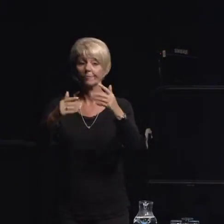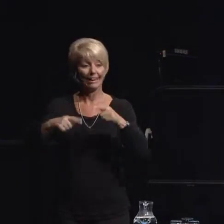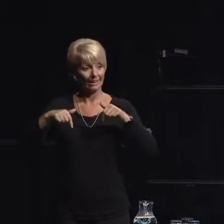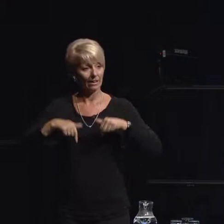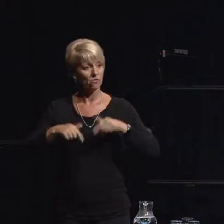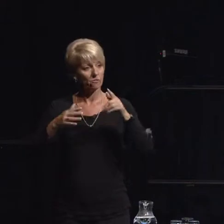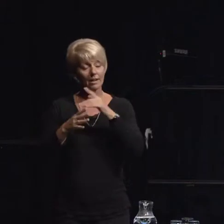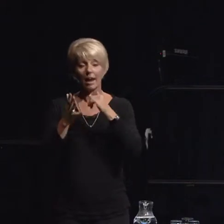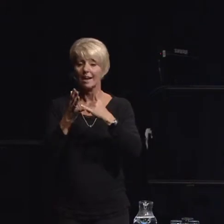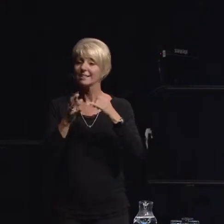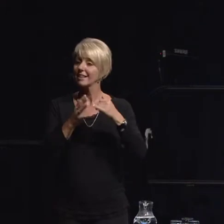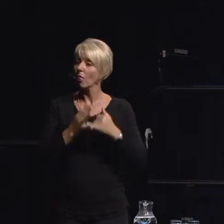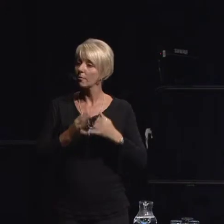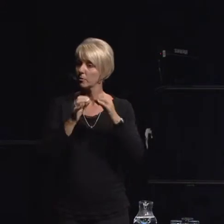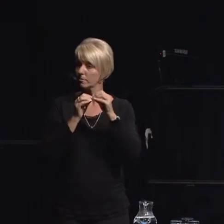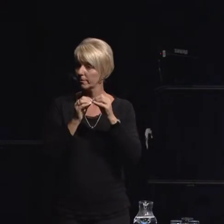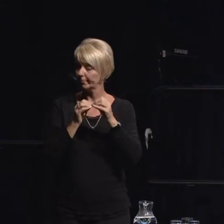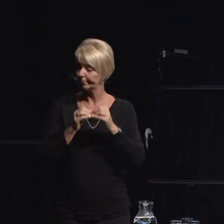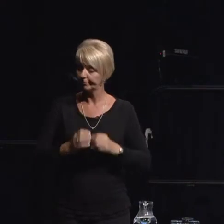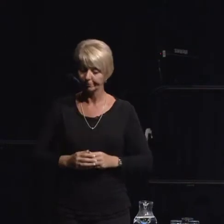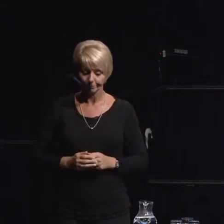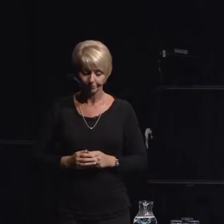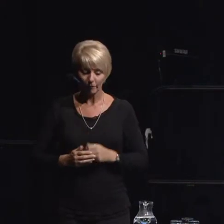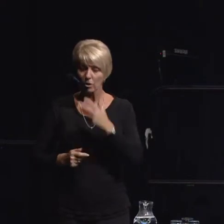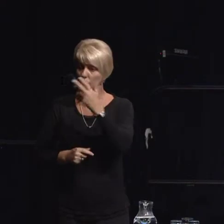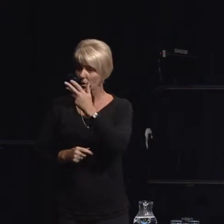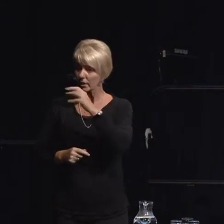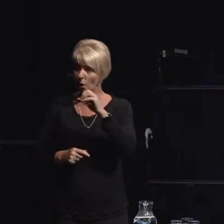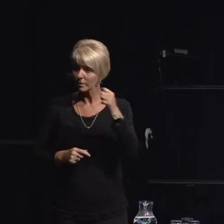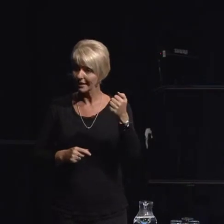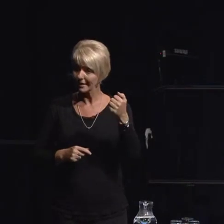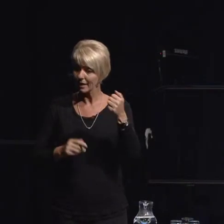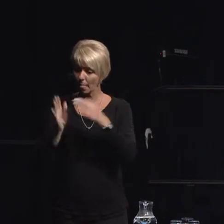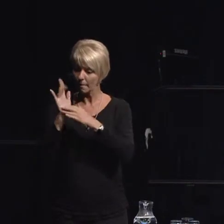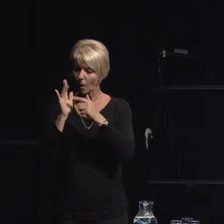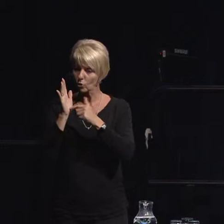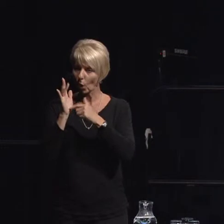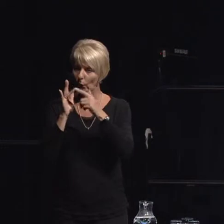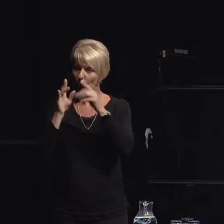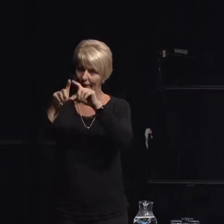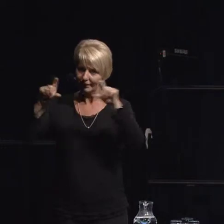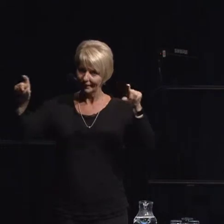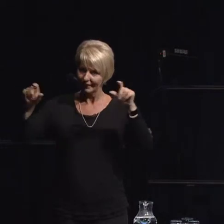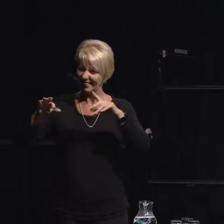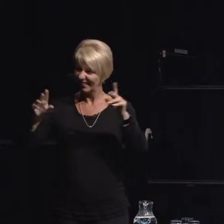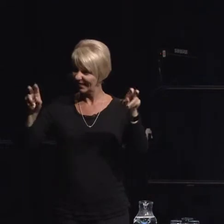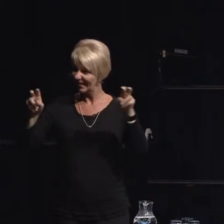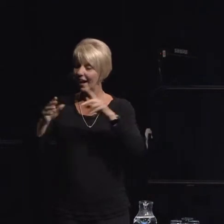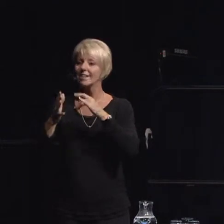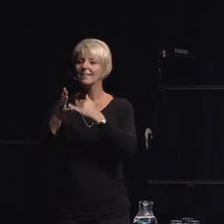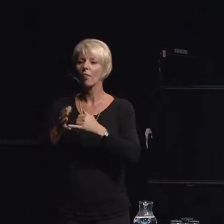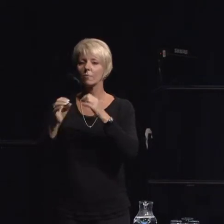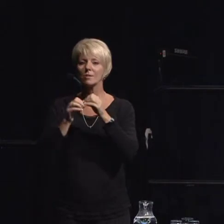in South Brisbane. In 1906, the motto of the then South Brisbane Technical